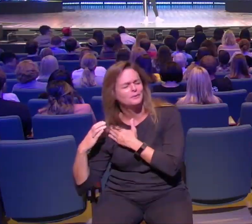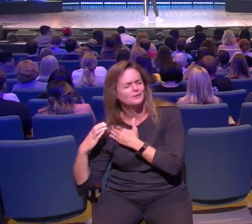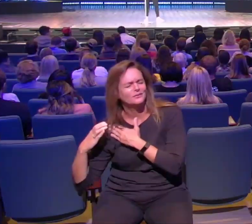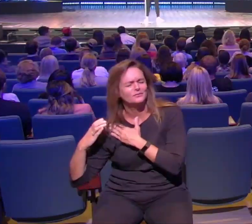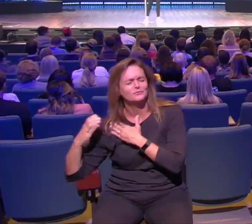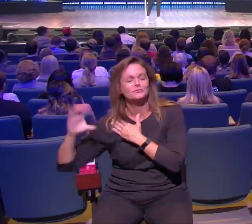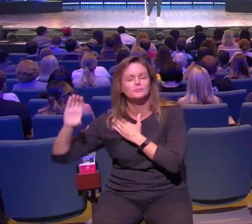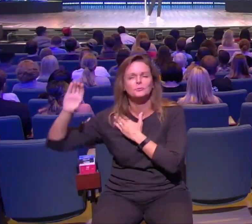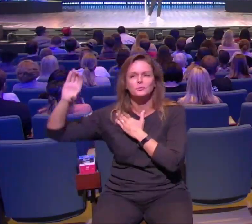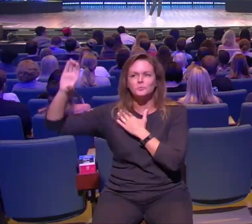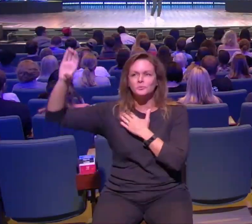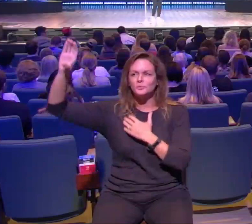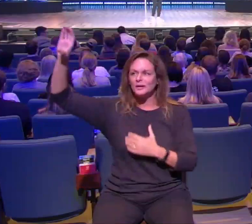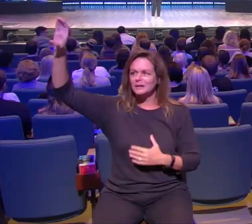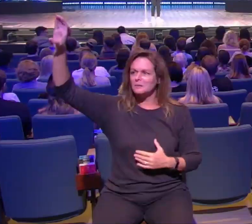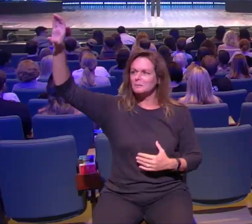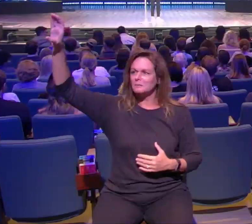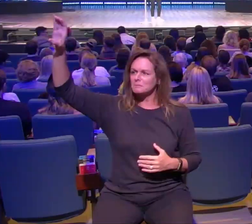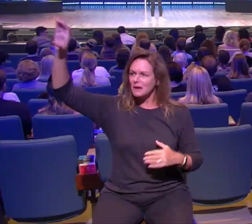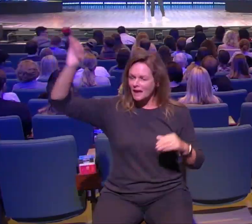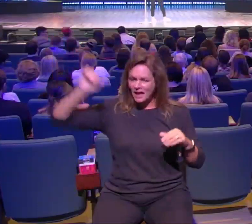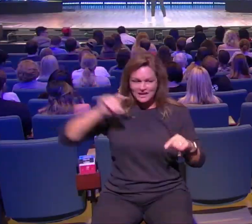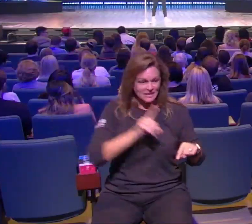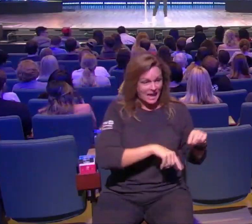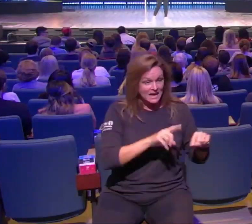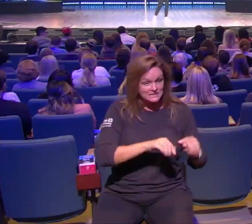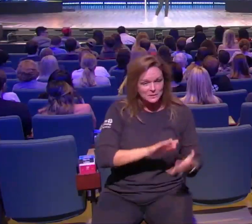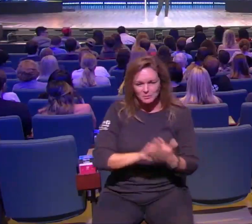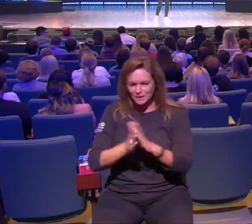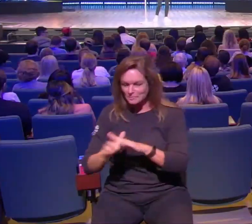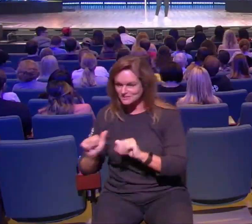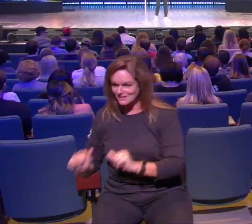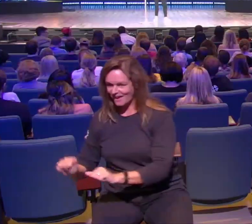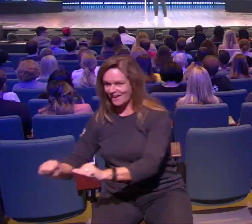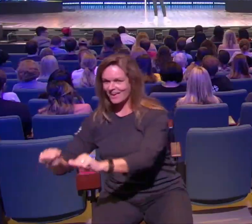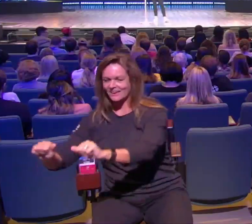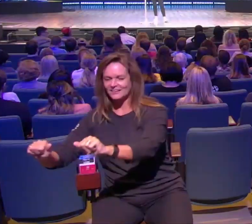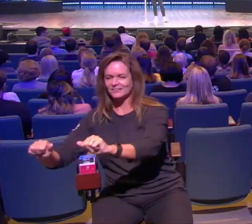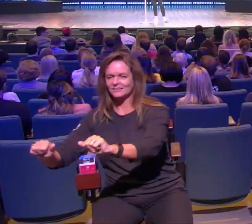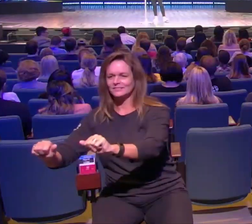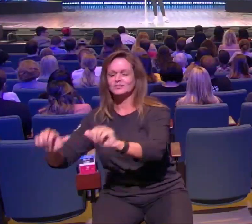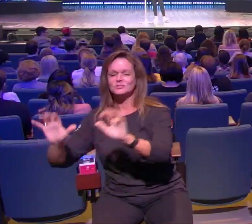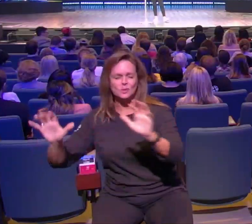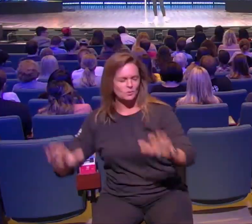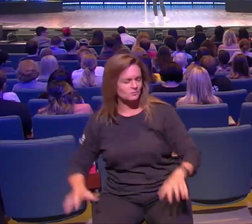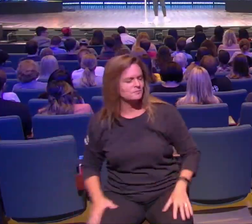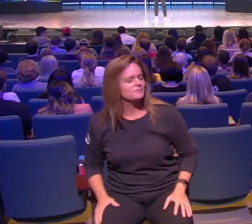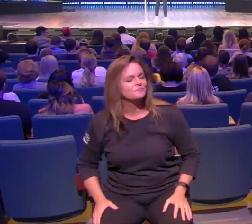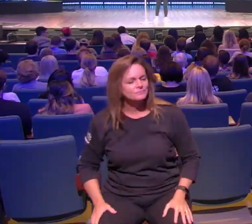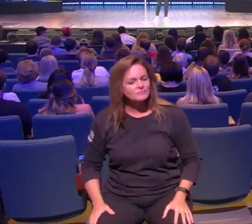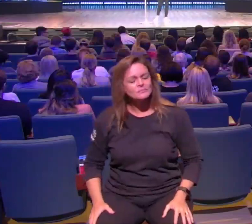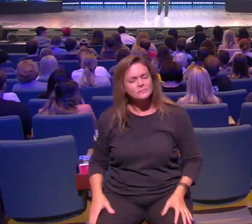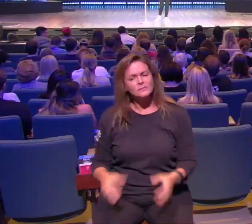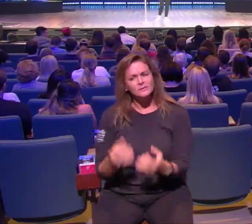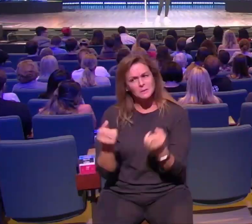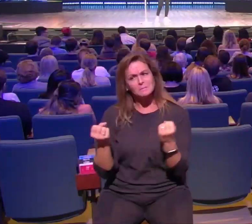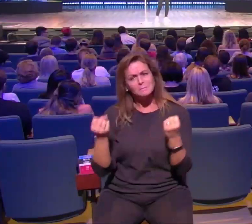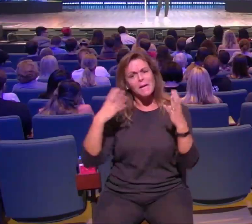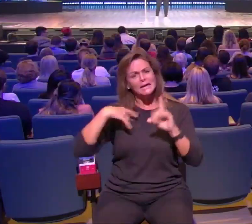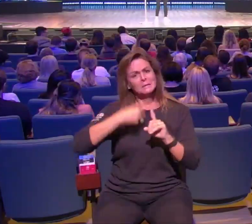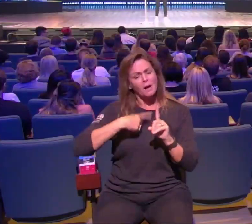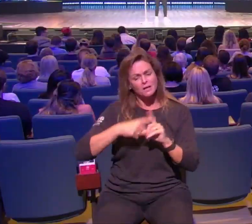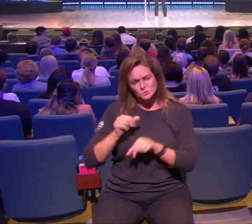gonna be a season like no other. Even over the last few months, we've been getting all of our leaders prepared. I think about